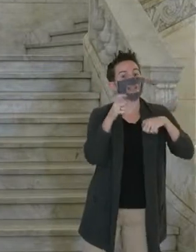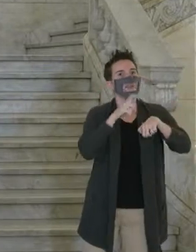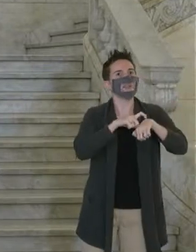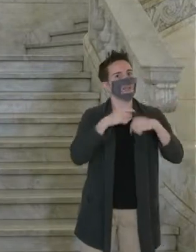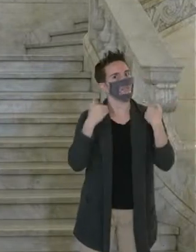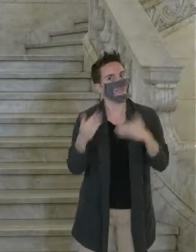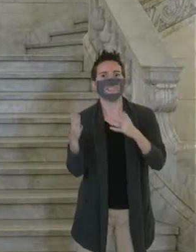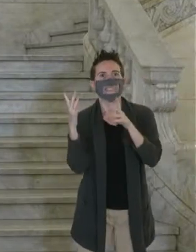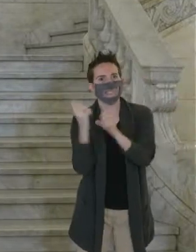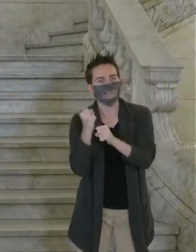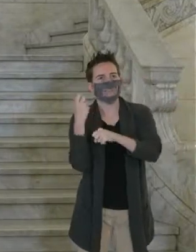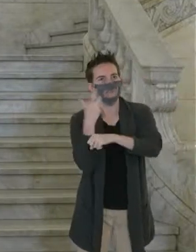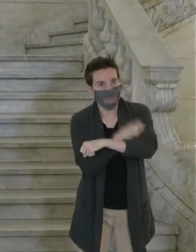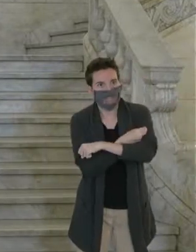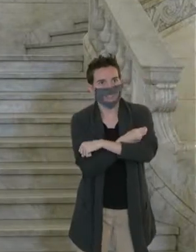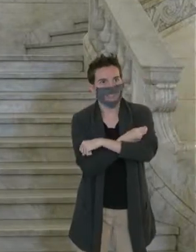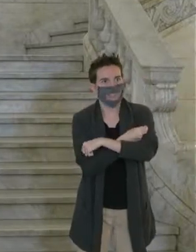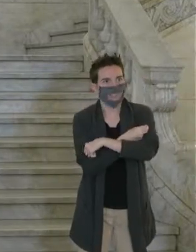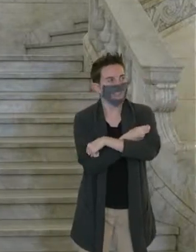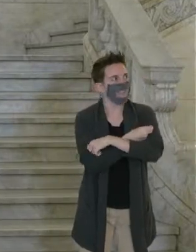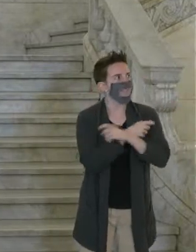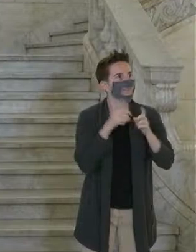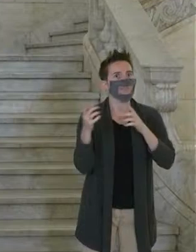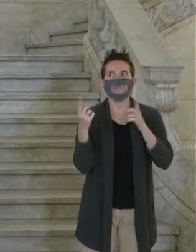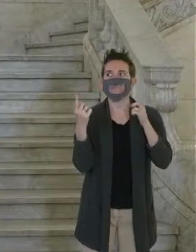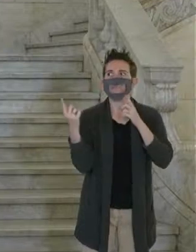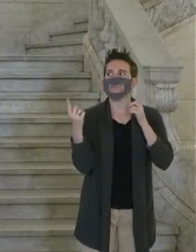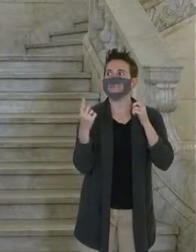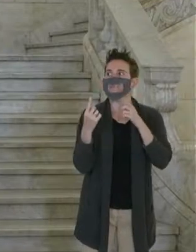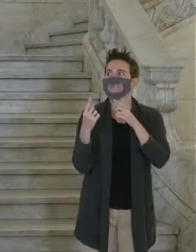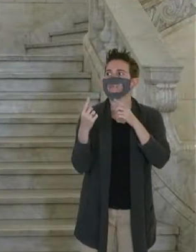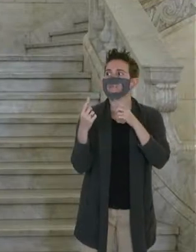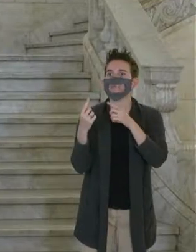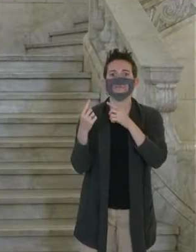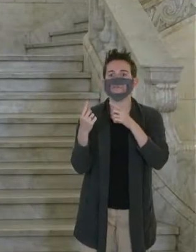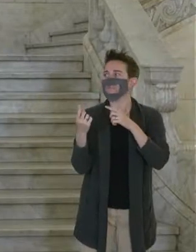get vaccinated. What does this mean for